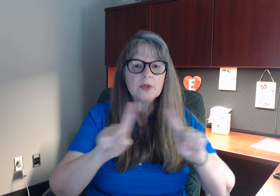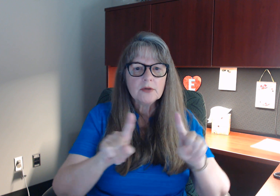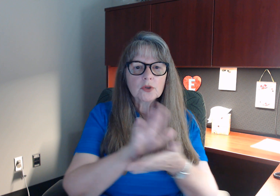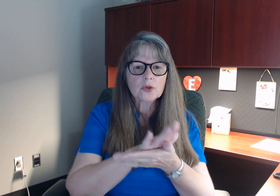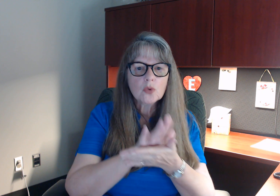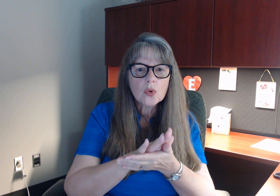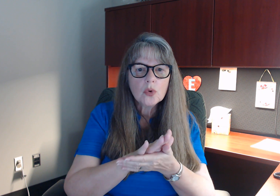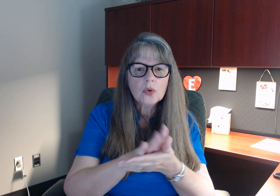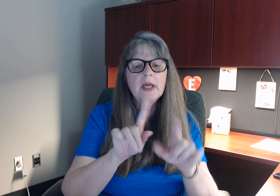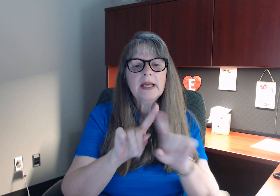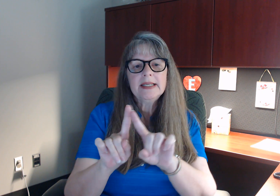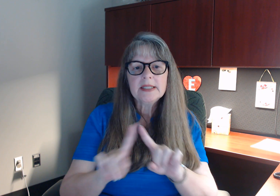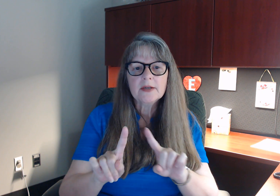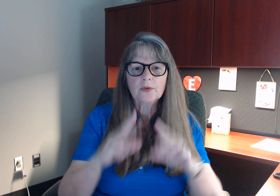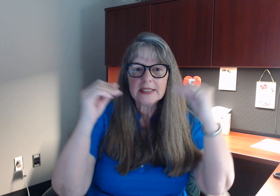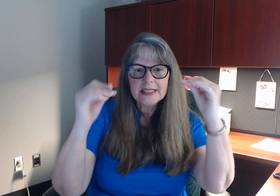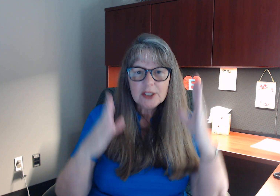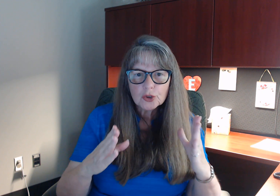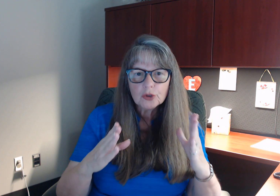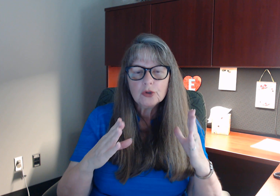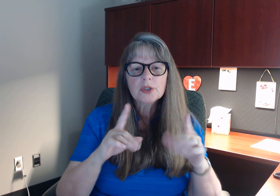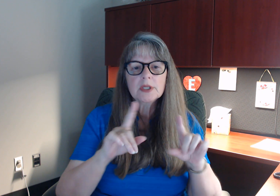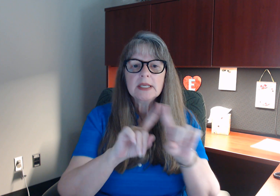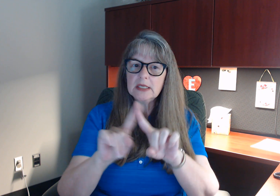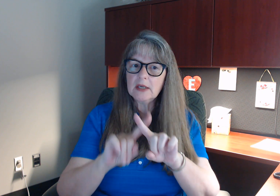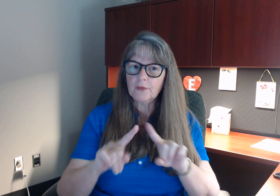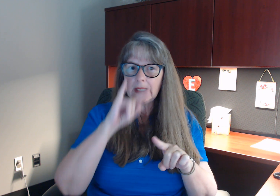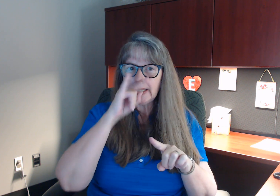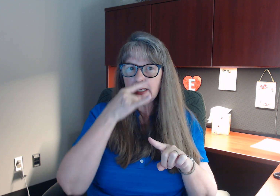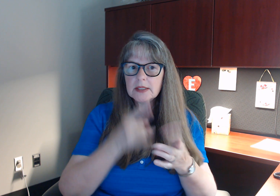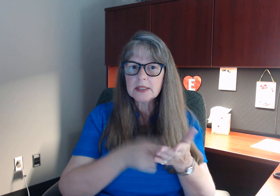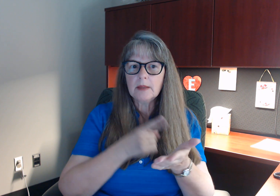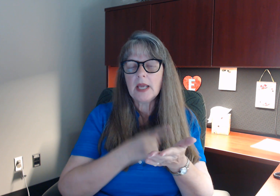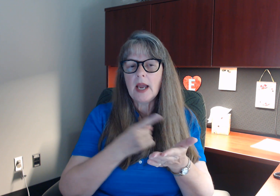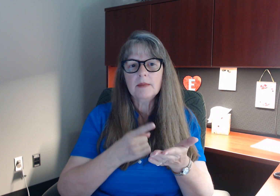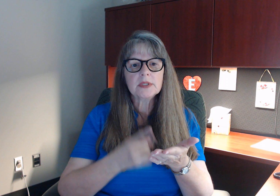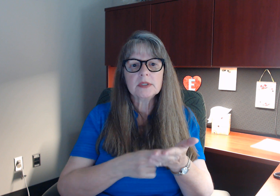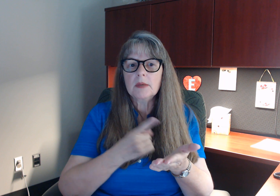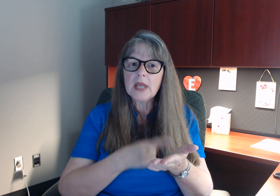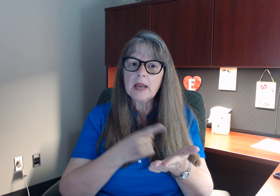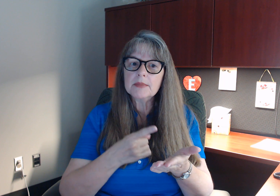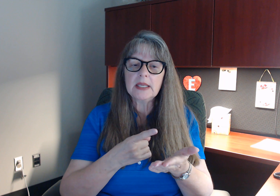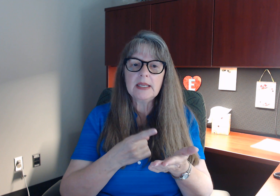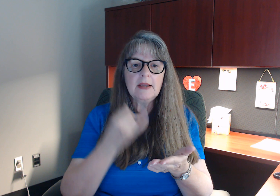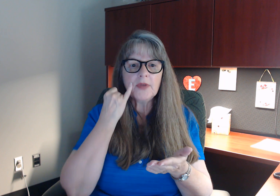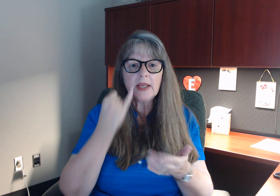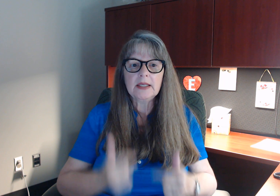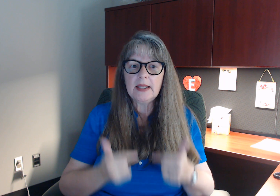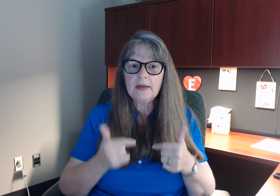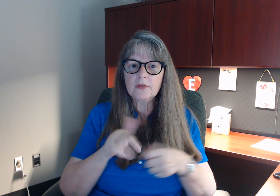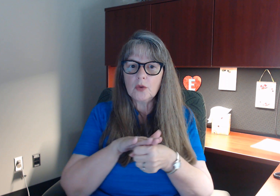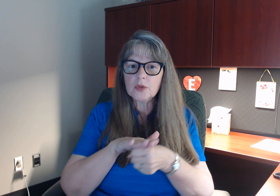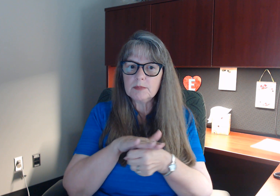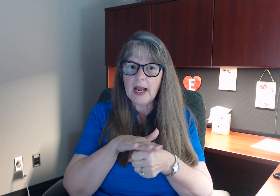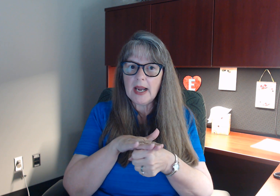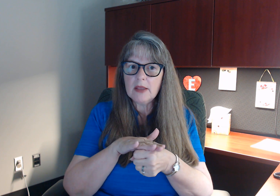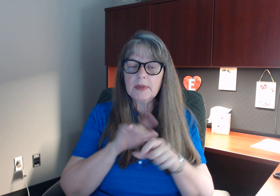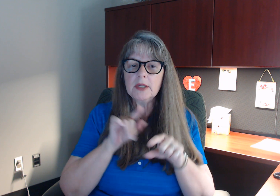different school, different teachers, different kids sometimes. Sometimes if they live close by, they'll be going